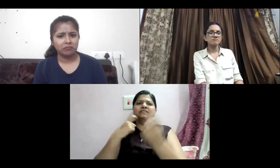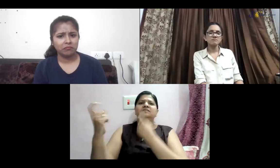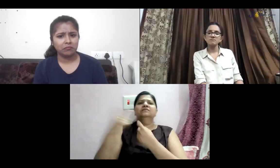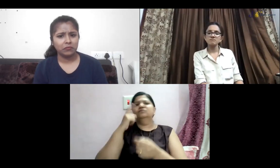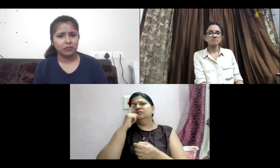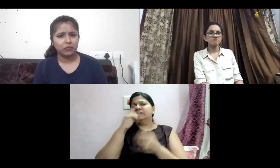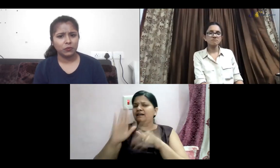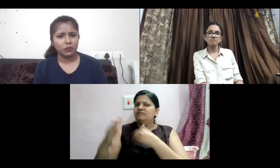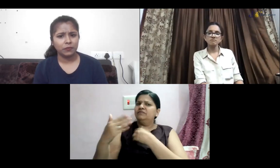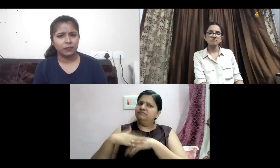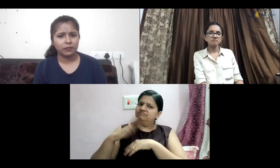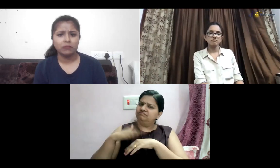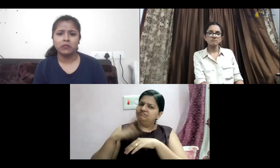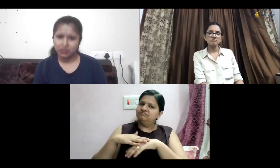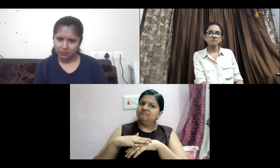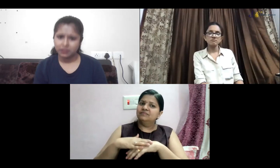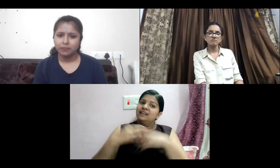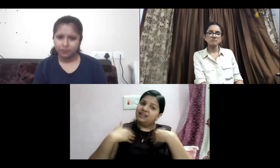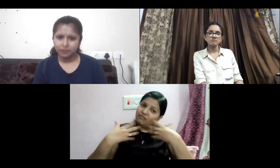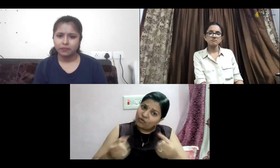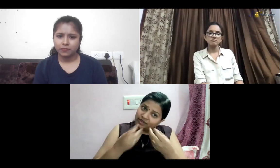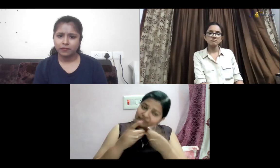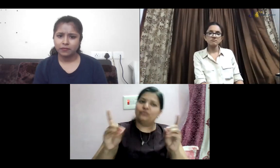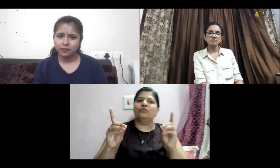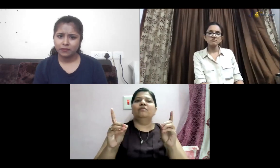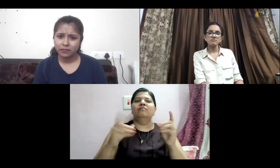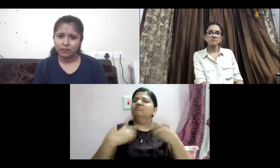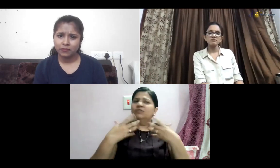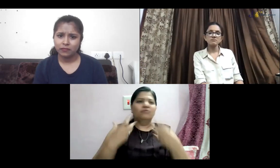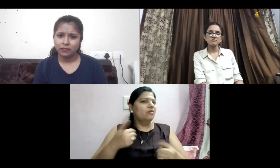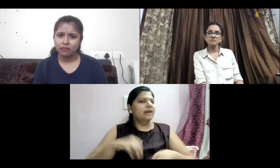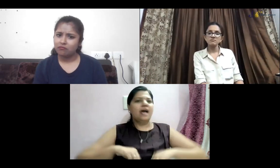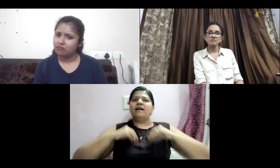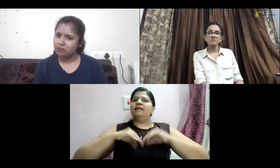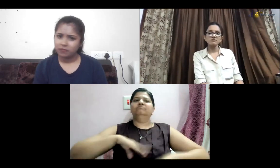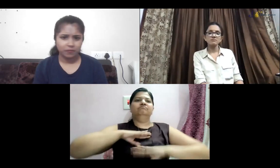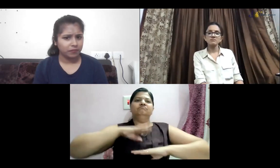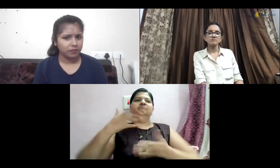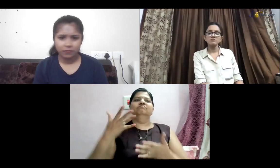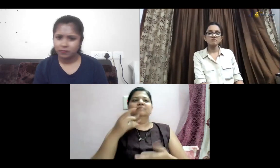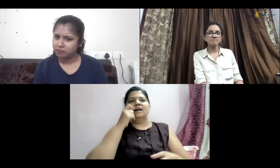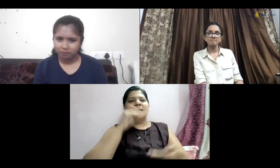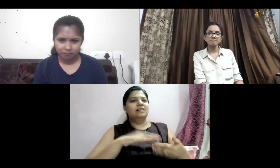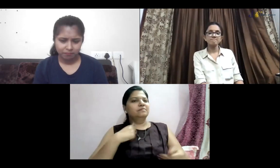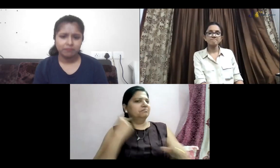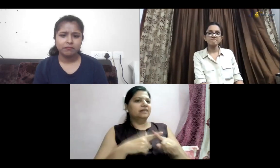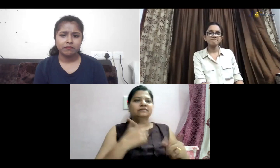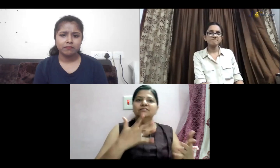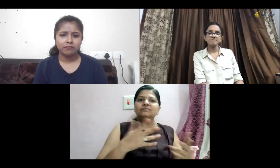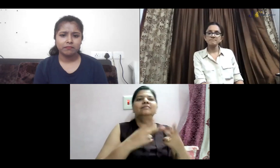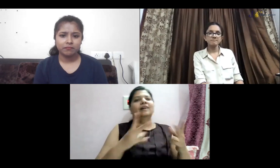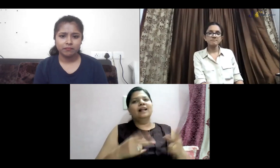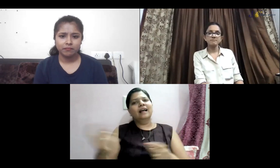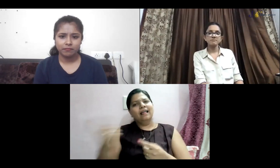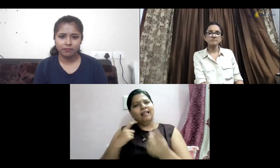us. So they will also ask us to stay away from home. But